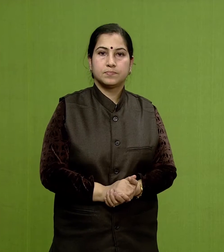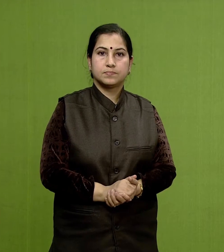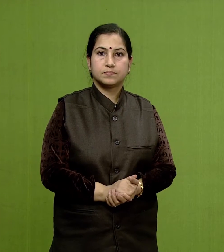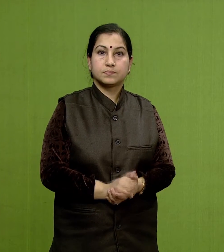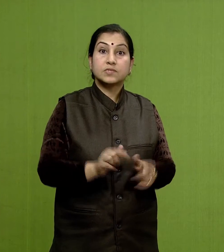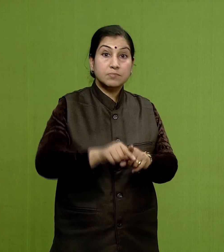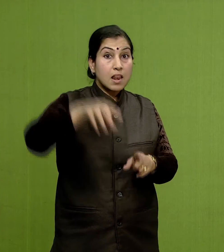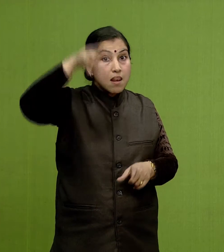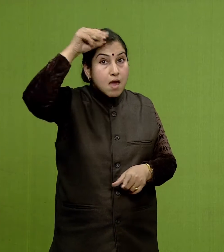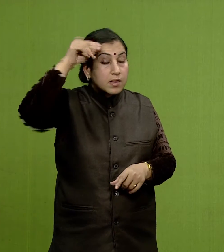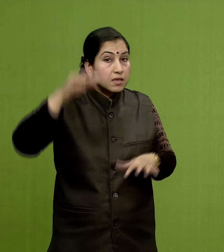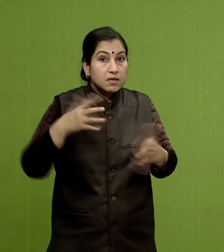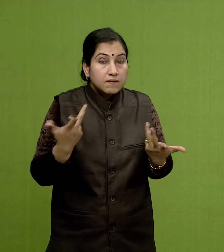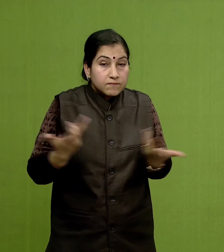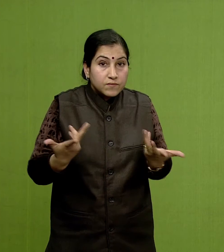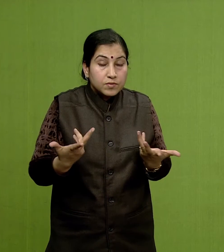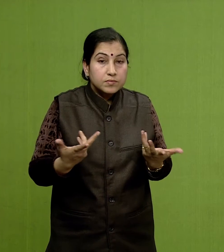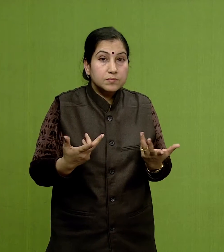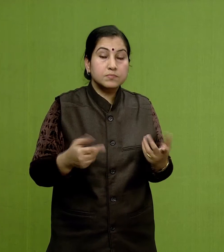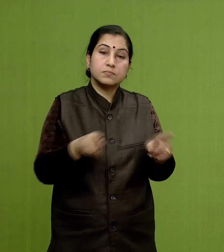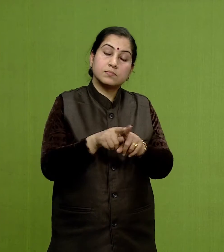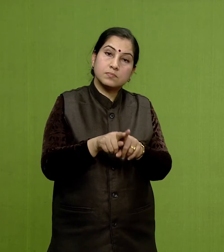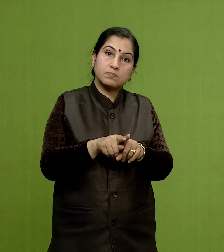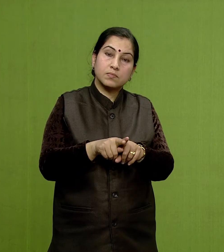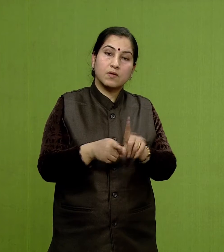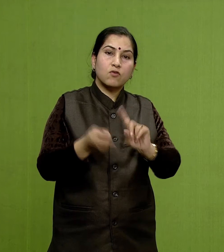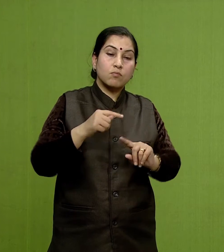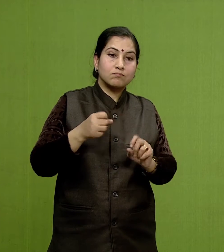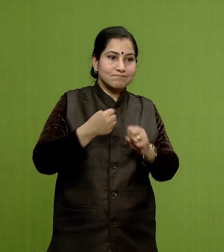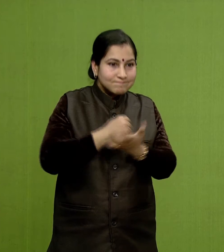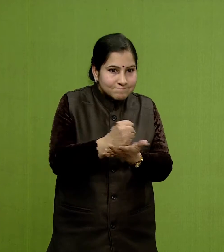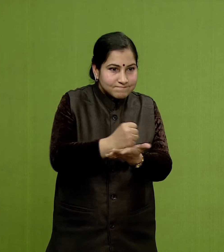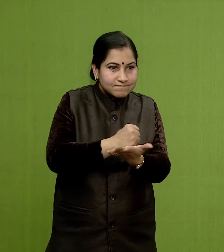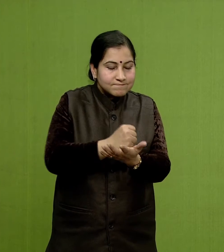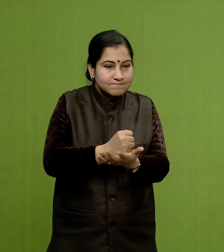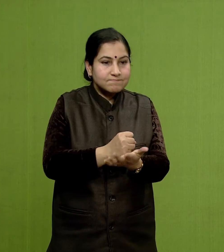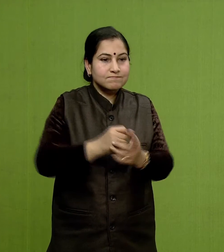Learning is the development that comes from efforts and practice.